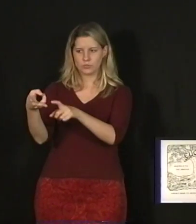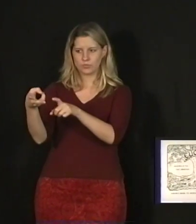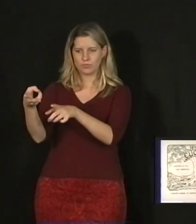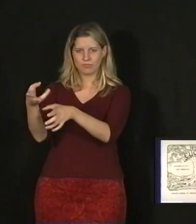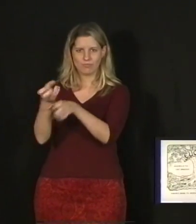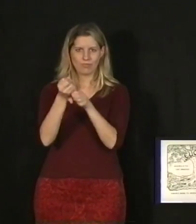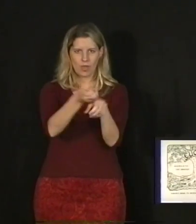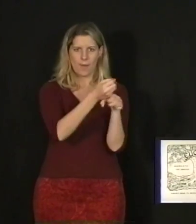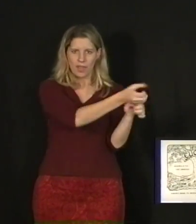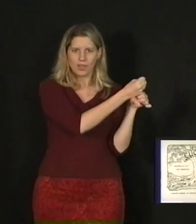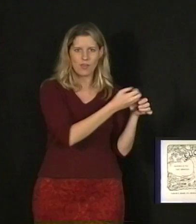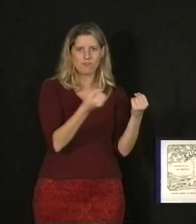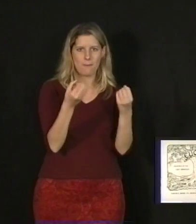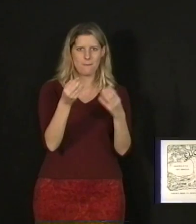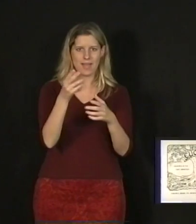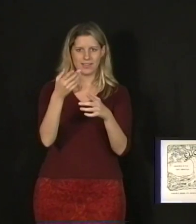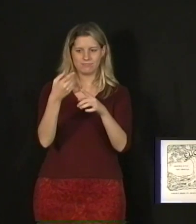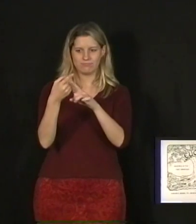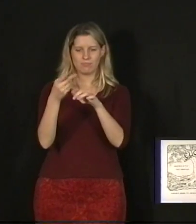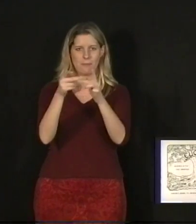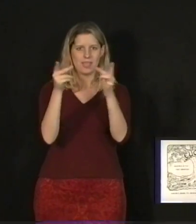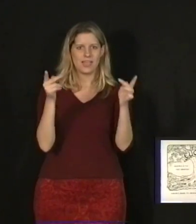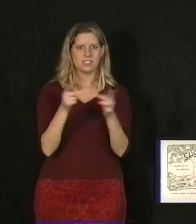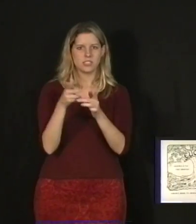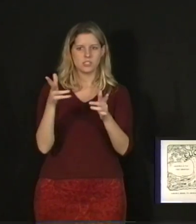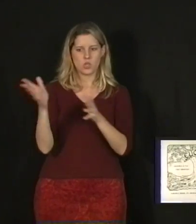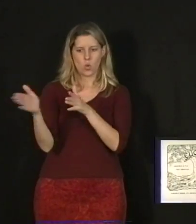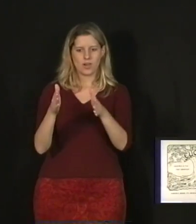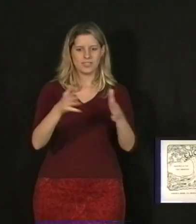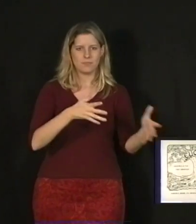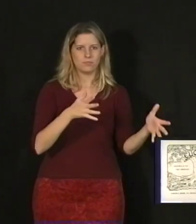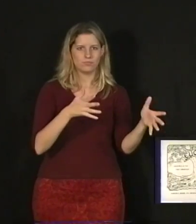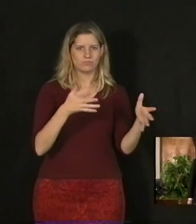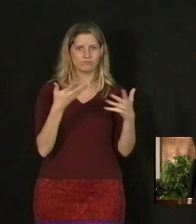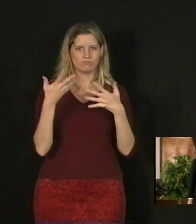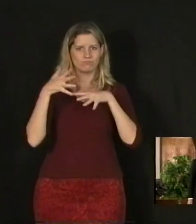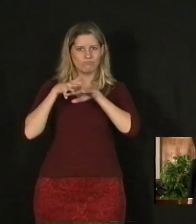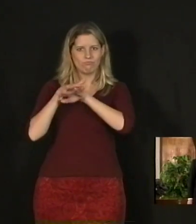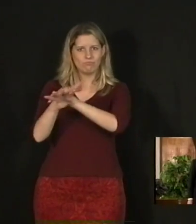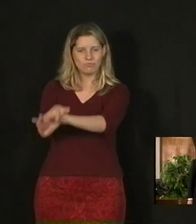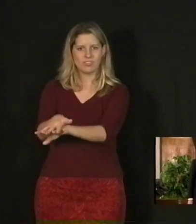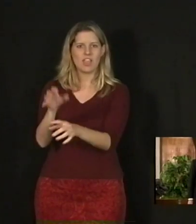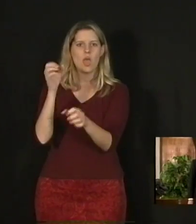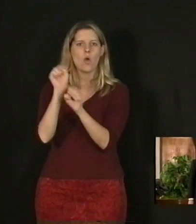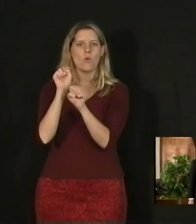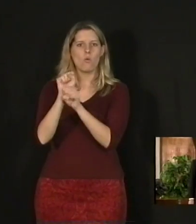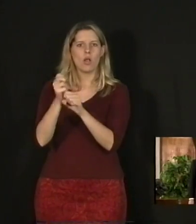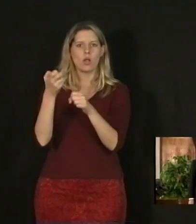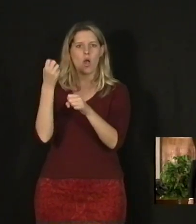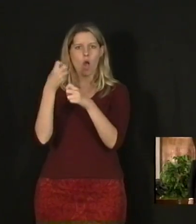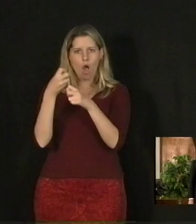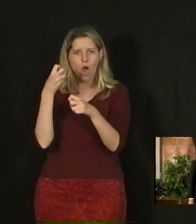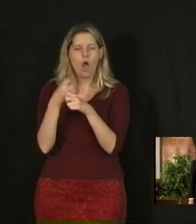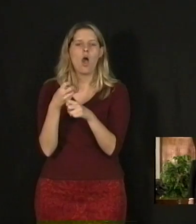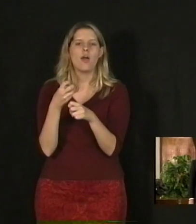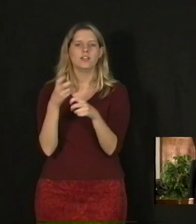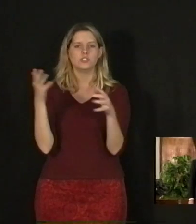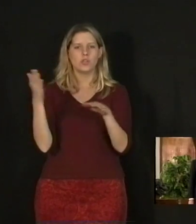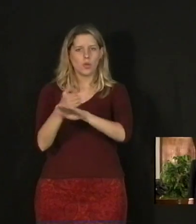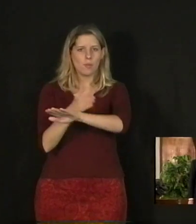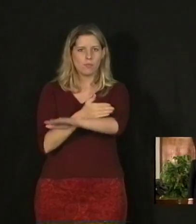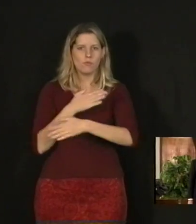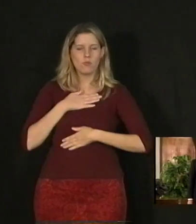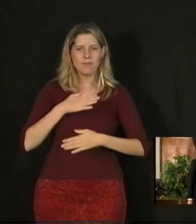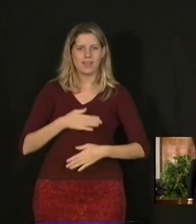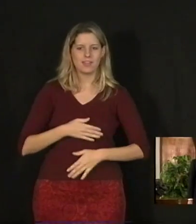many sources and organizes them into a harmonious entity. They were going to work really hard to improve humanity by